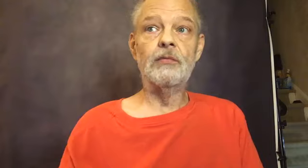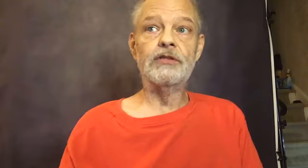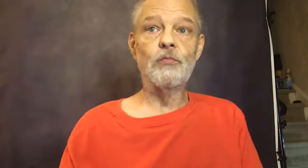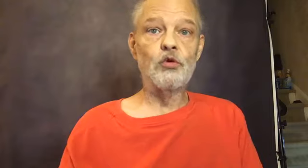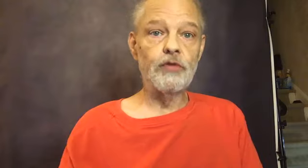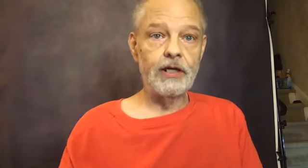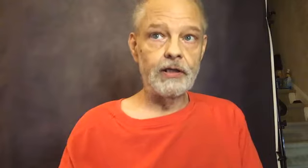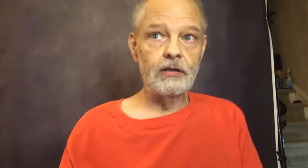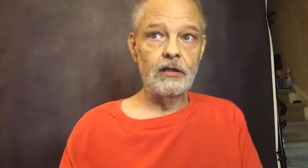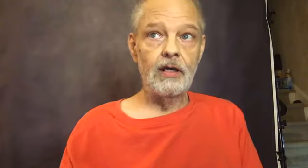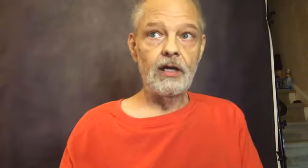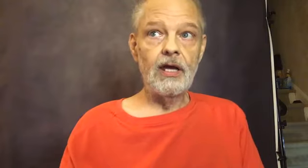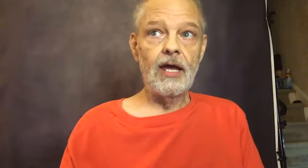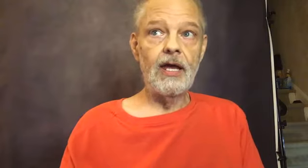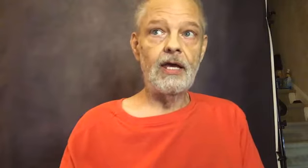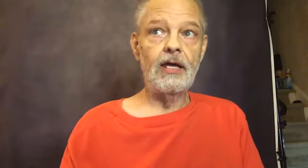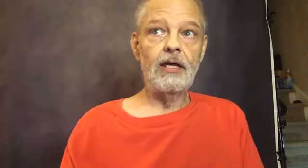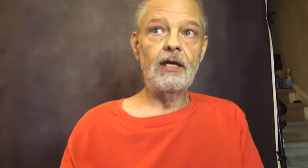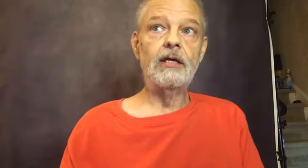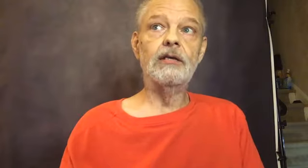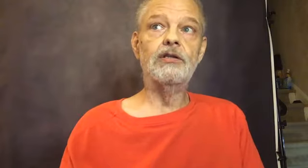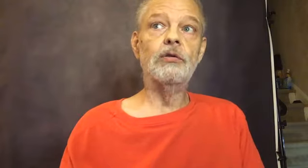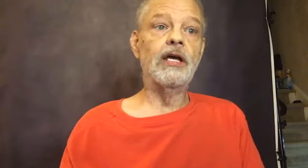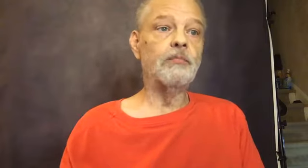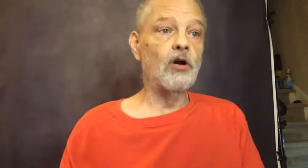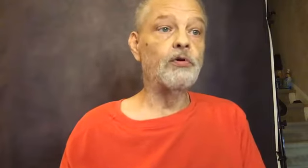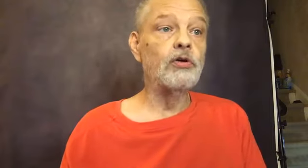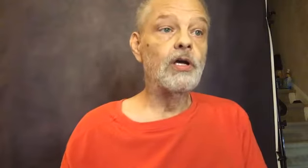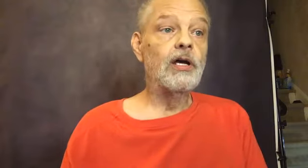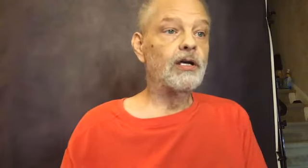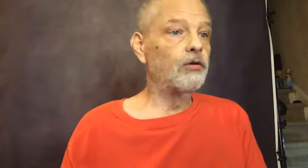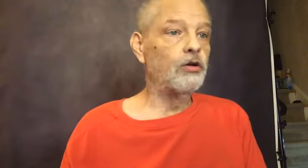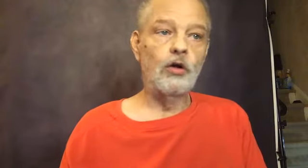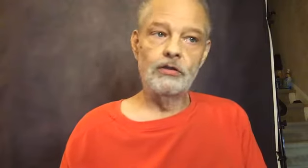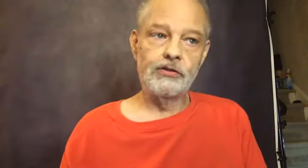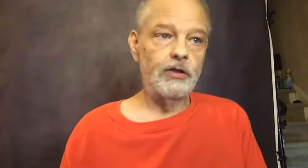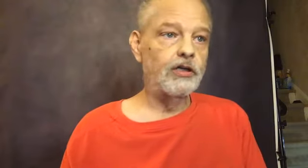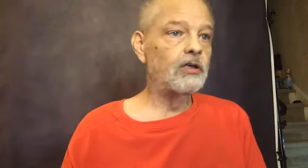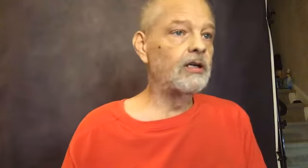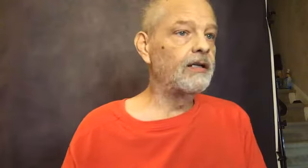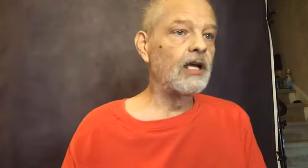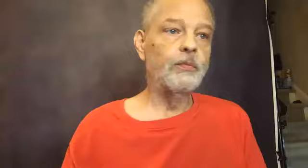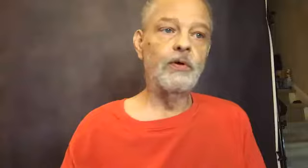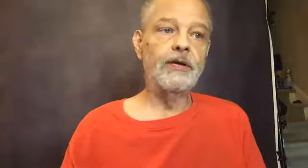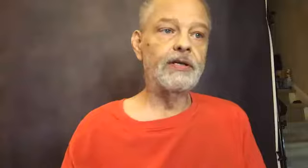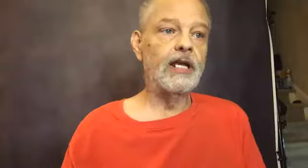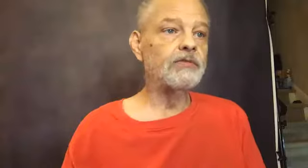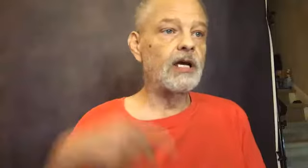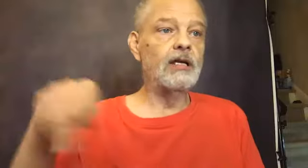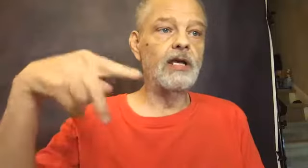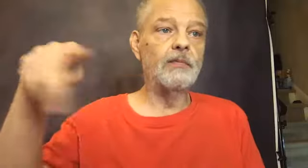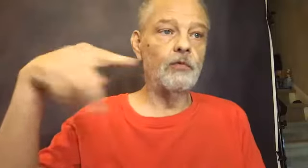is Maureen and you like purple, you certainly could end up with a name sign like